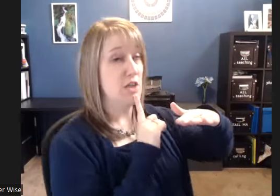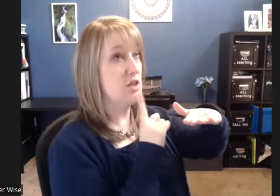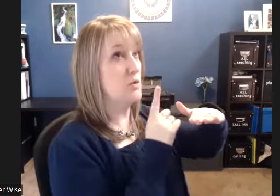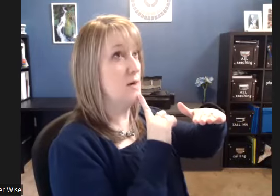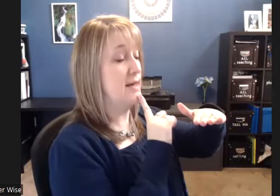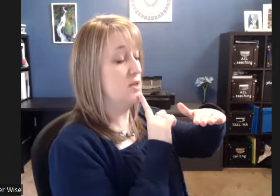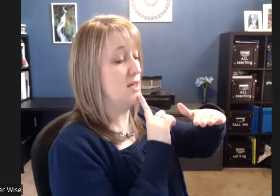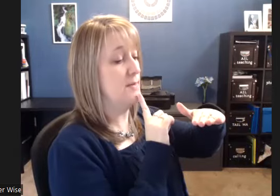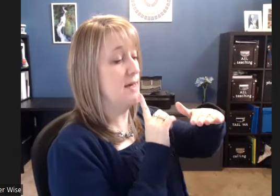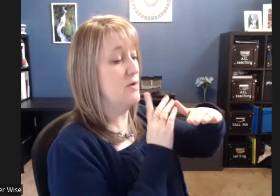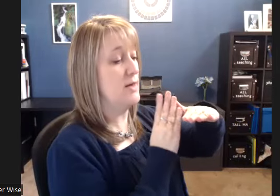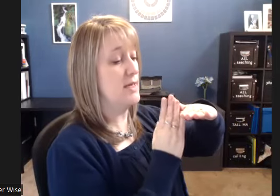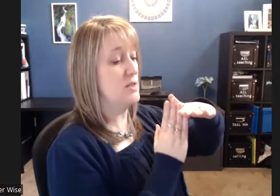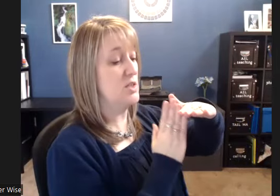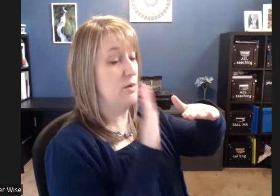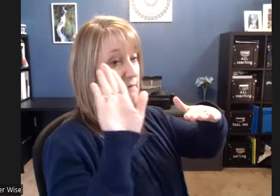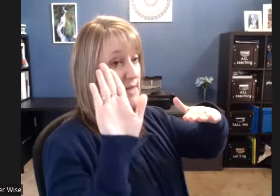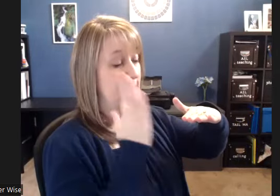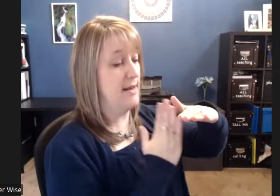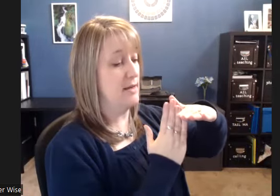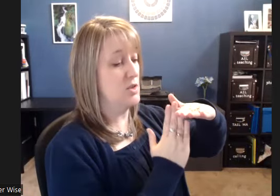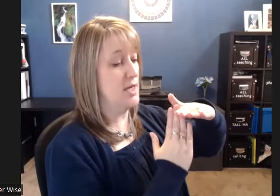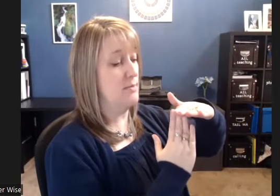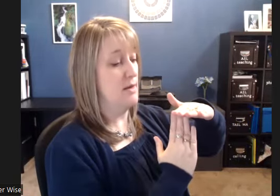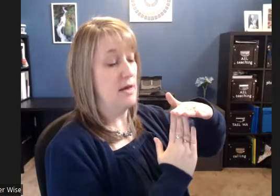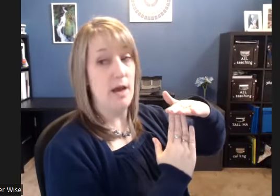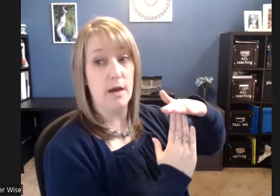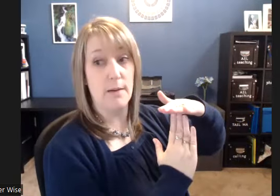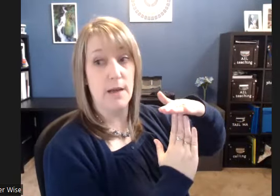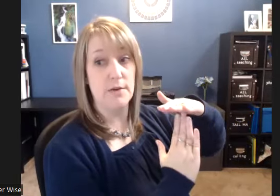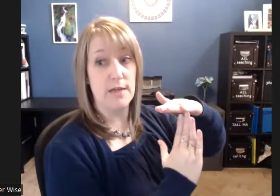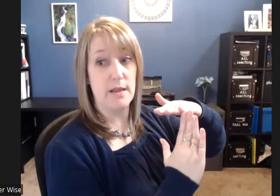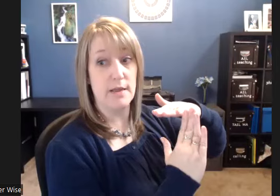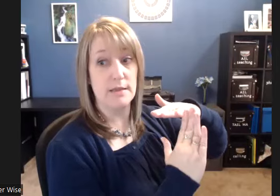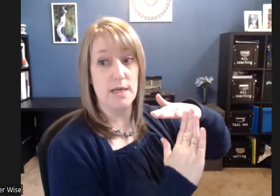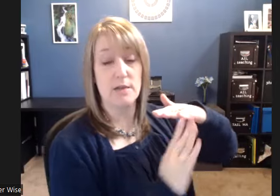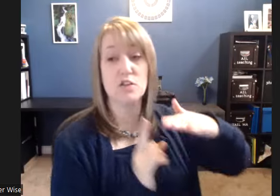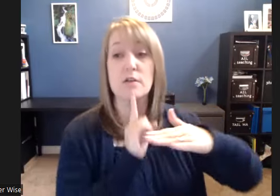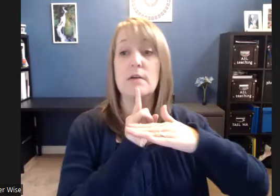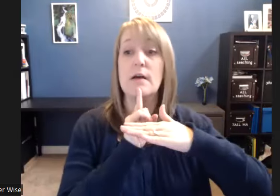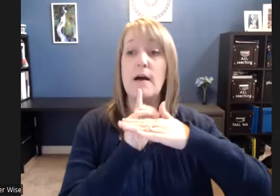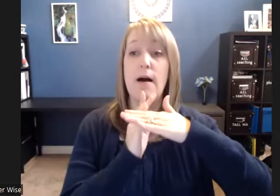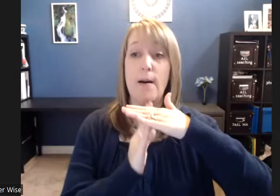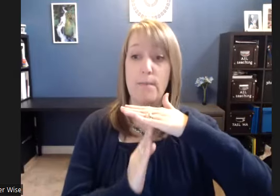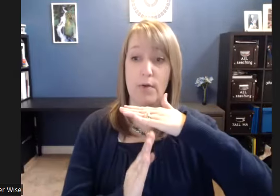change your 1 hand shape now into a flat hand shape and come underneath and touch.